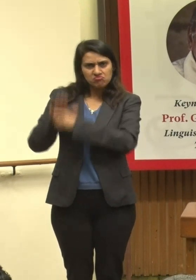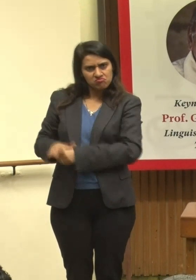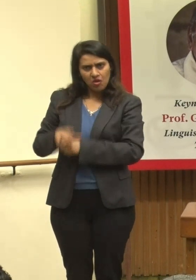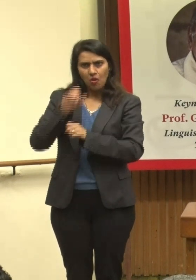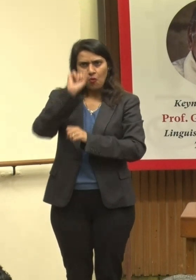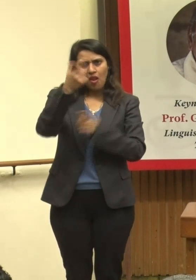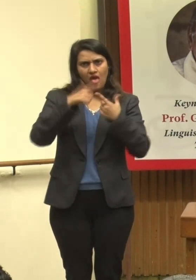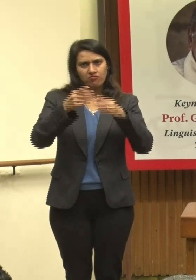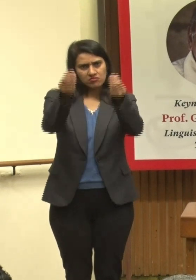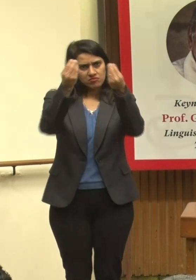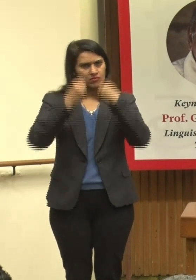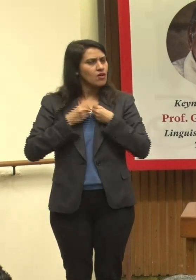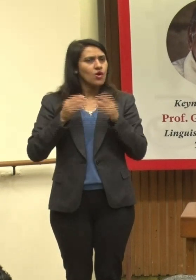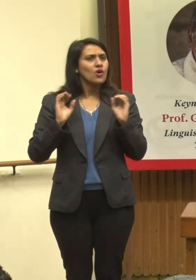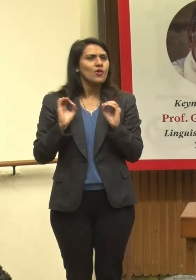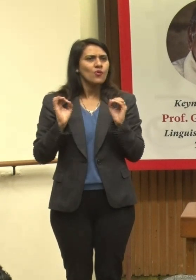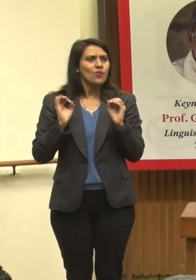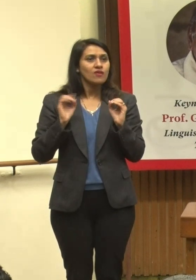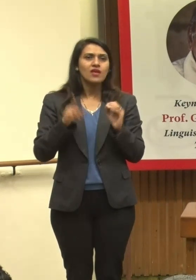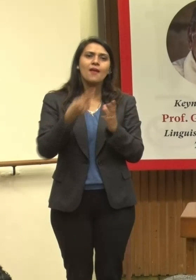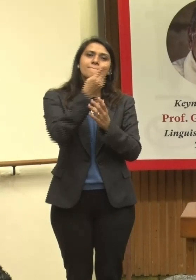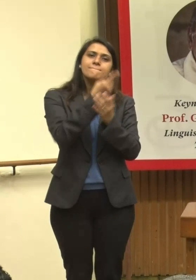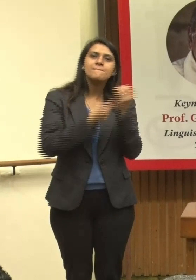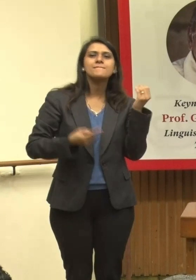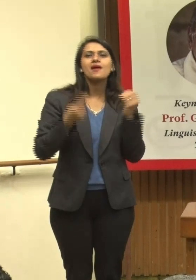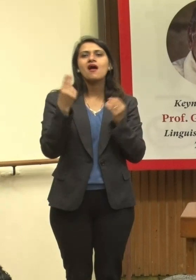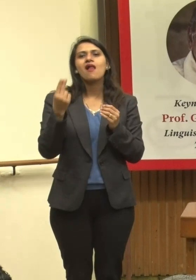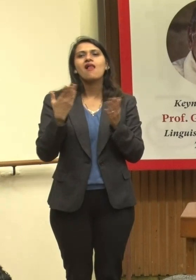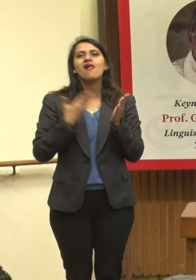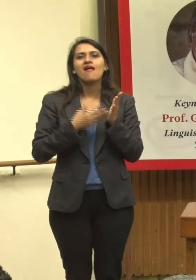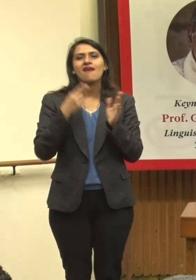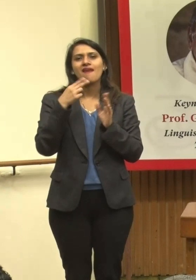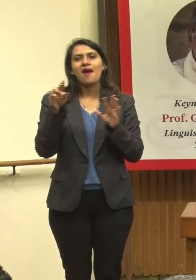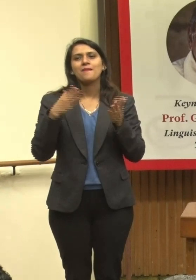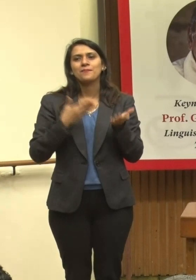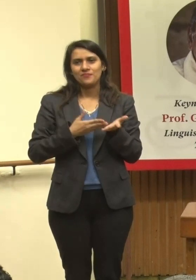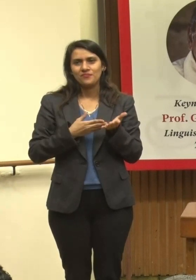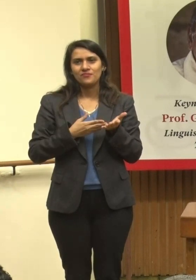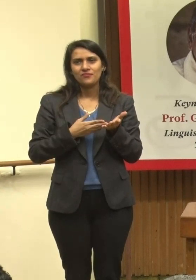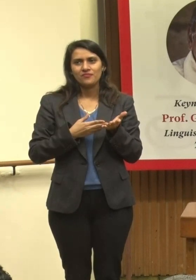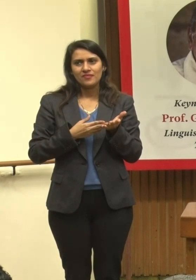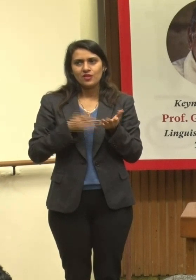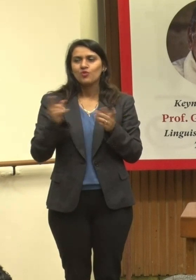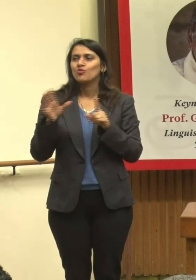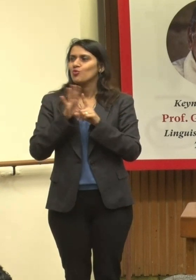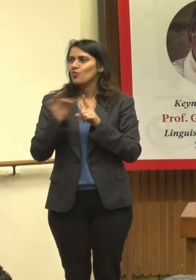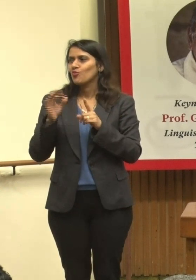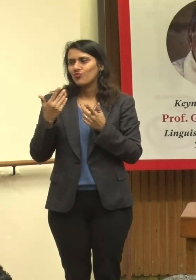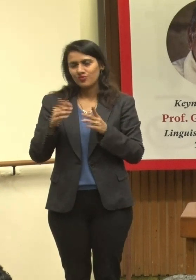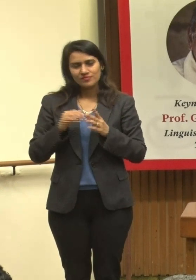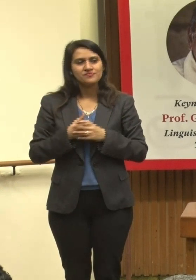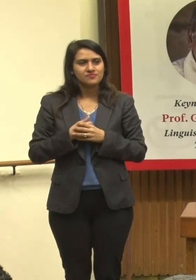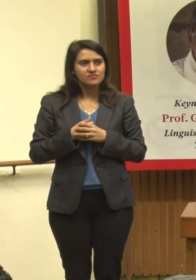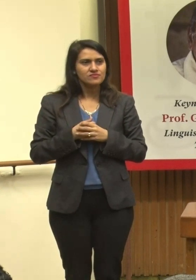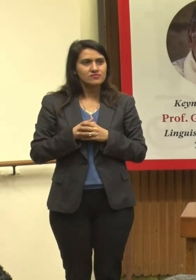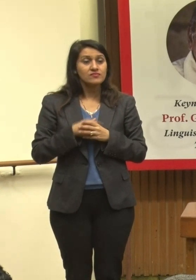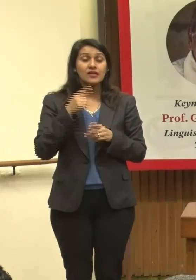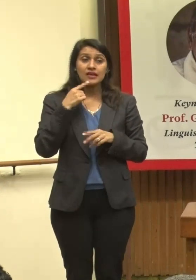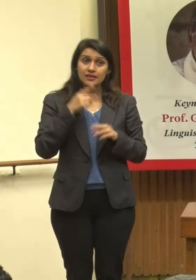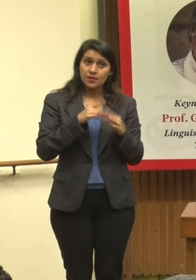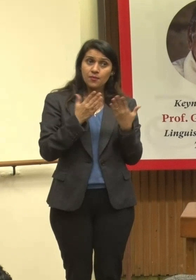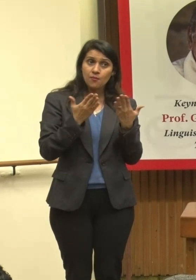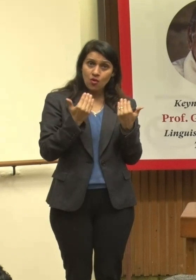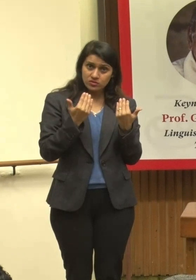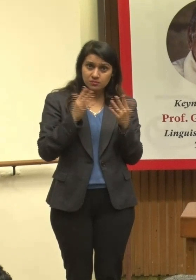language. And that's where bilingualism or multilingualism enters the domain of child's learning. It is possible to